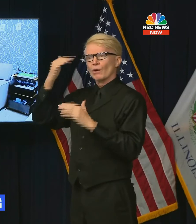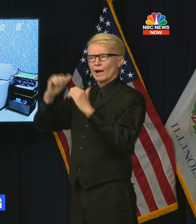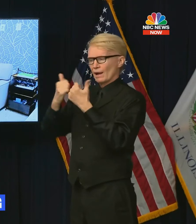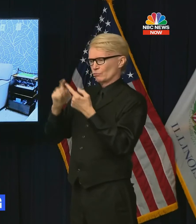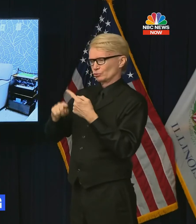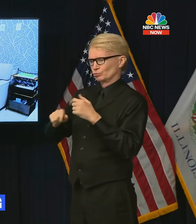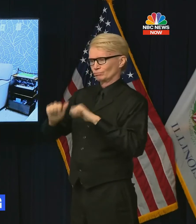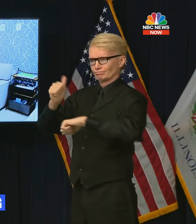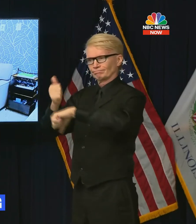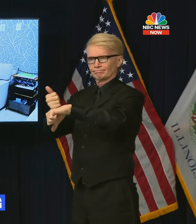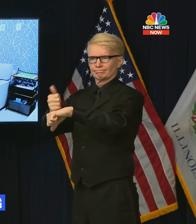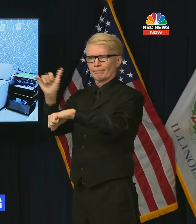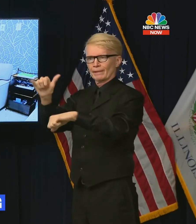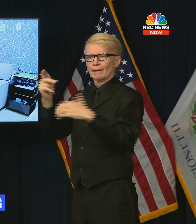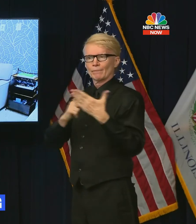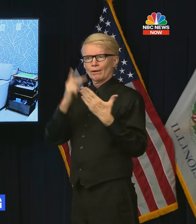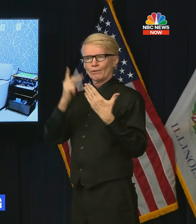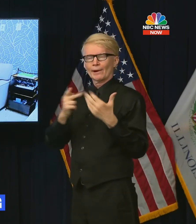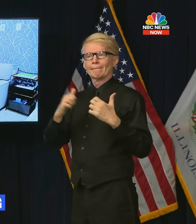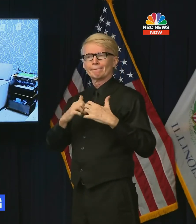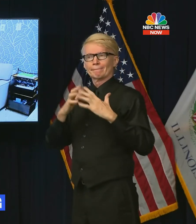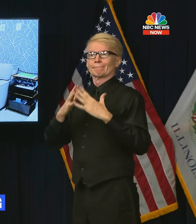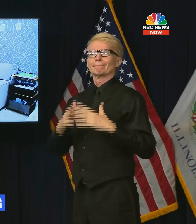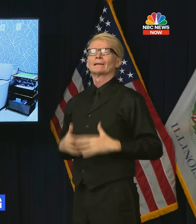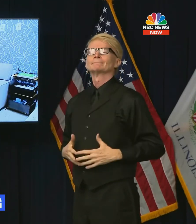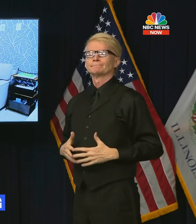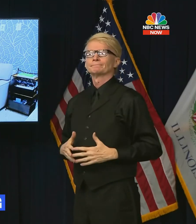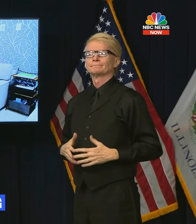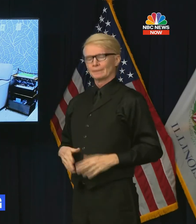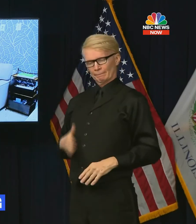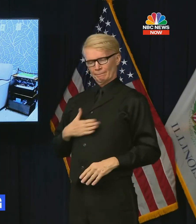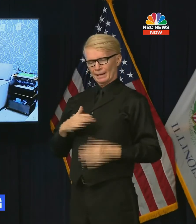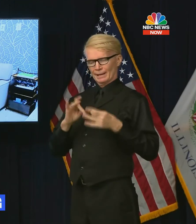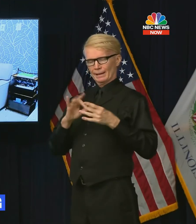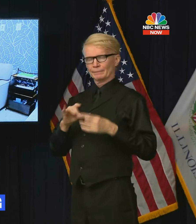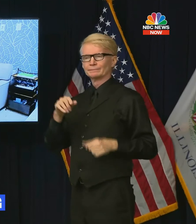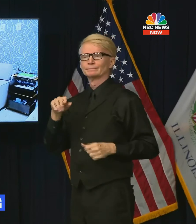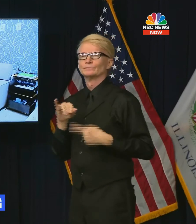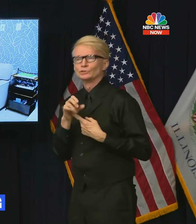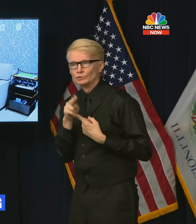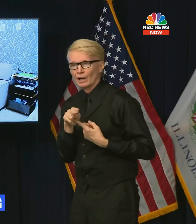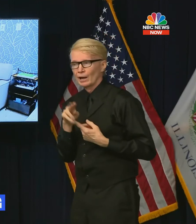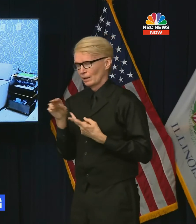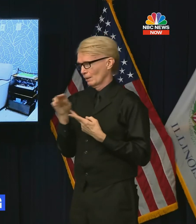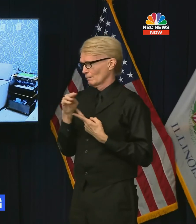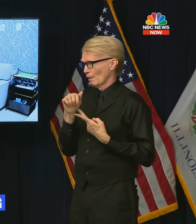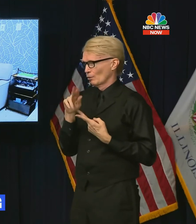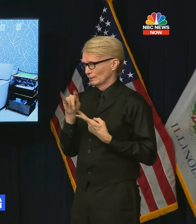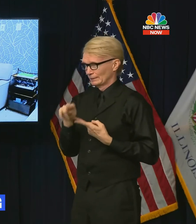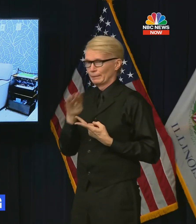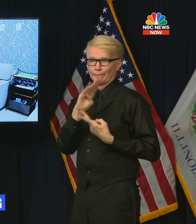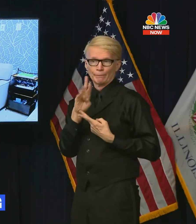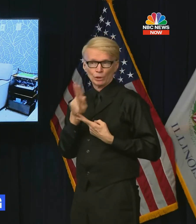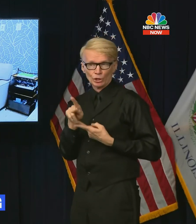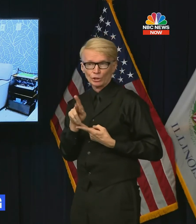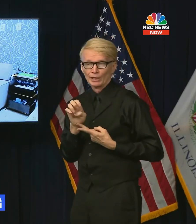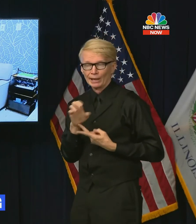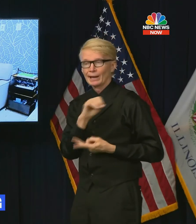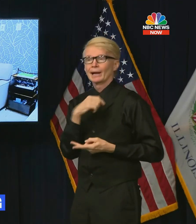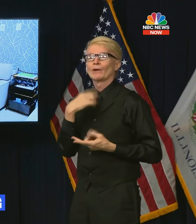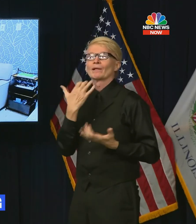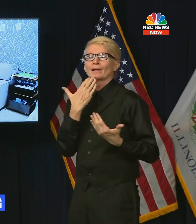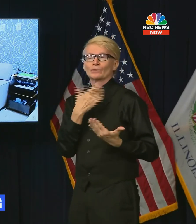pave the way. And I'd like to make two further comments. First, a gentleman, Martin Burke, I want to thank you in Illinois for